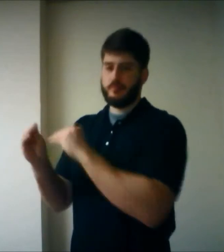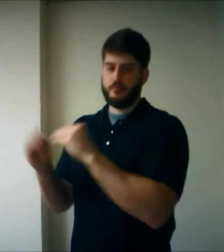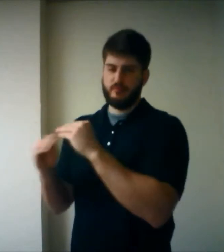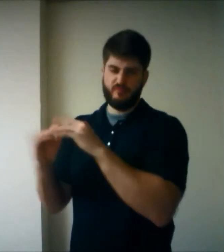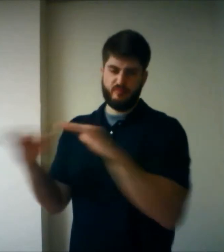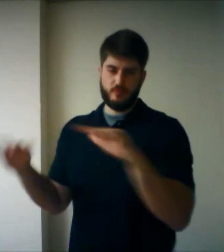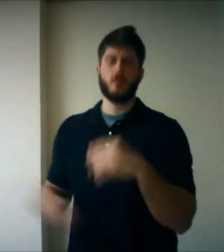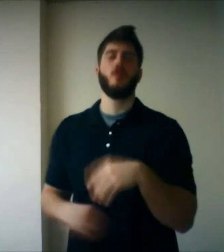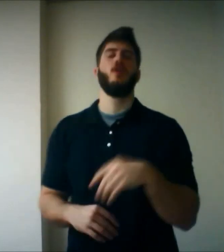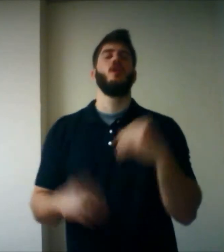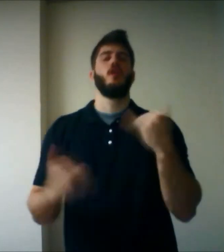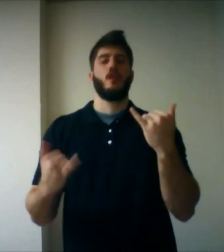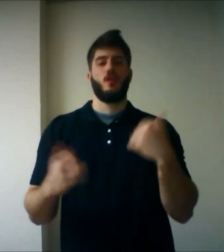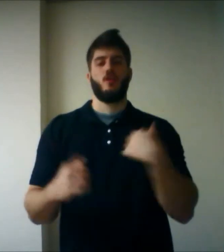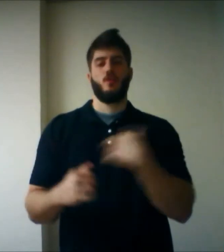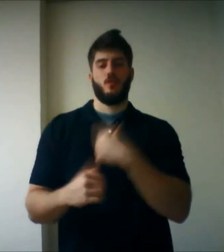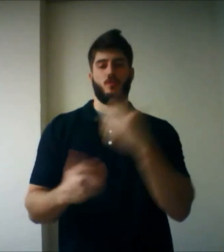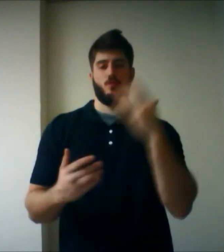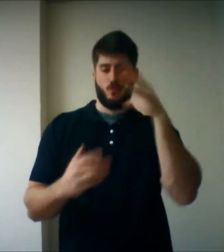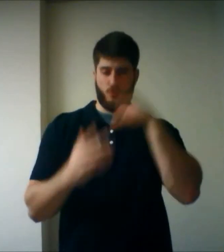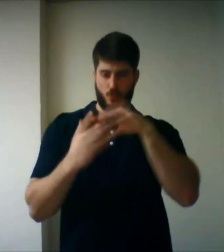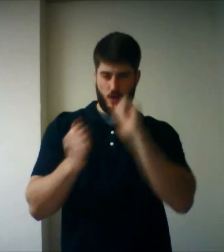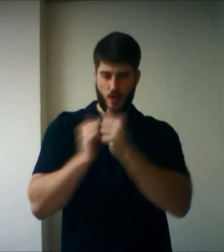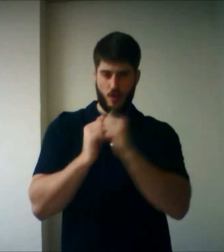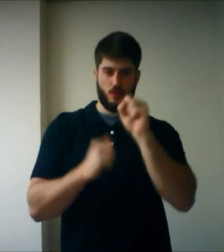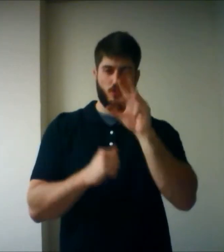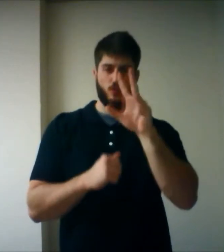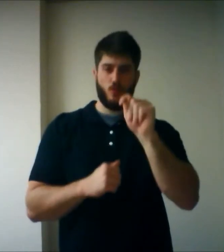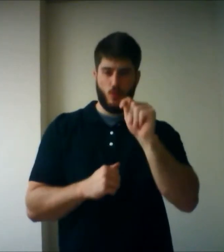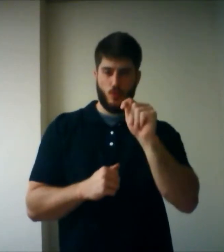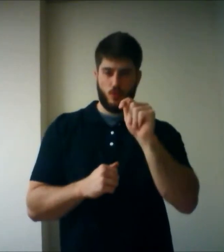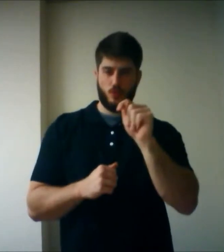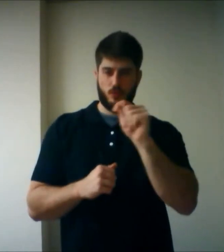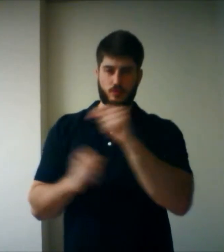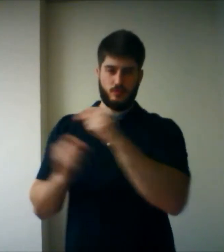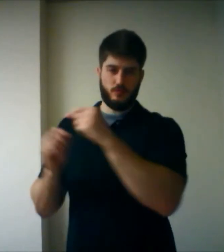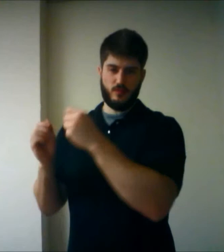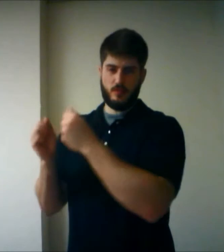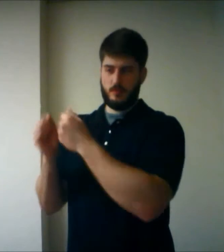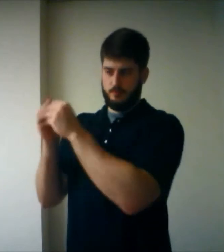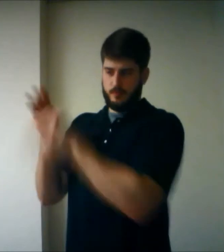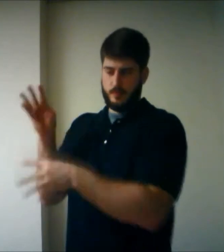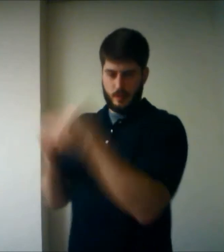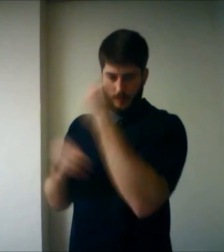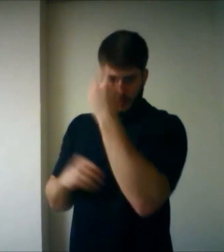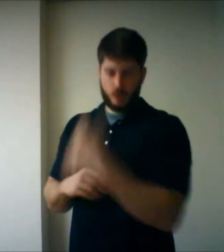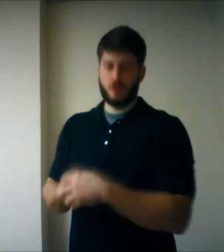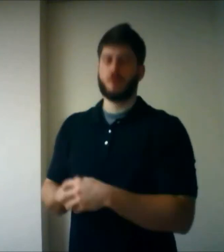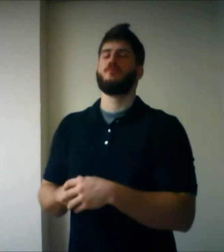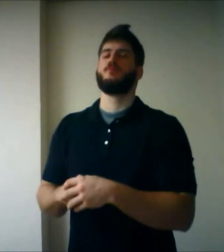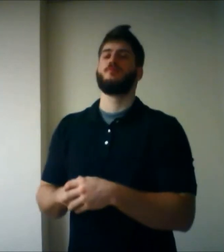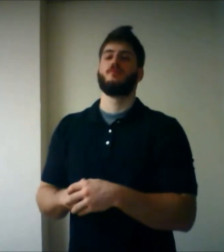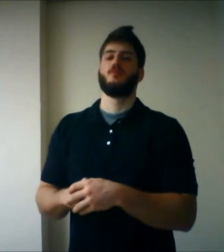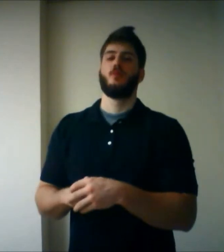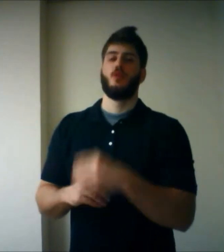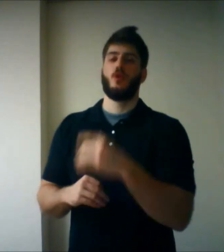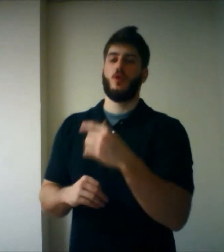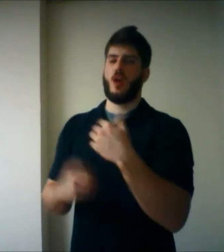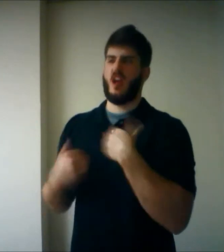the rows in the view. In this contact view, I have about a dozen contacts now, and